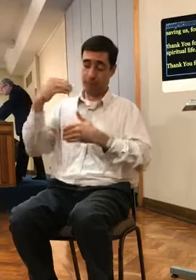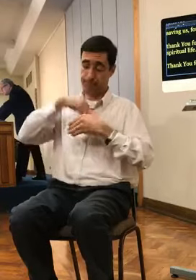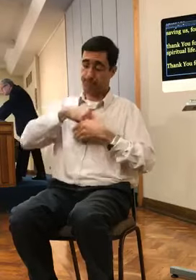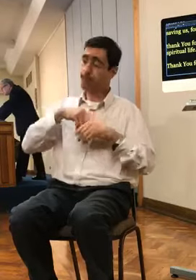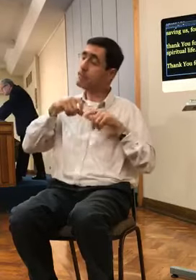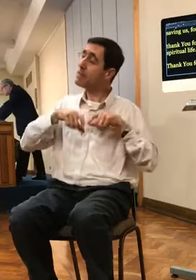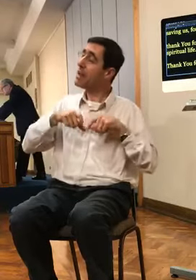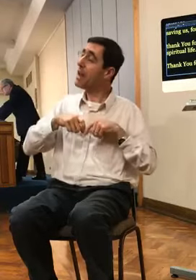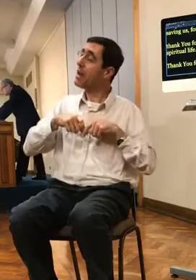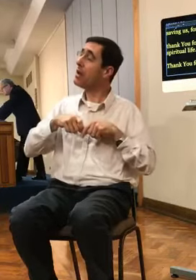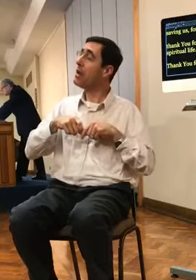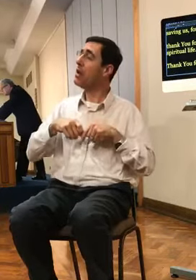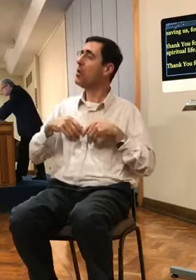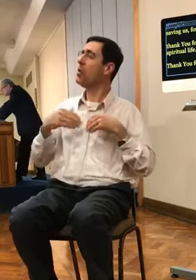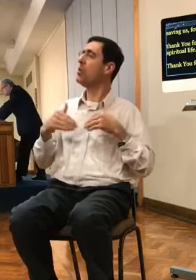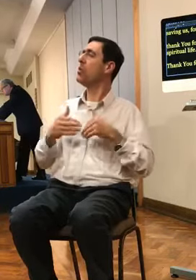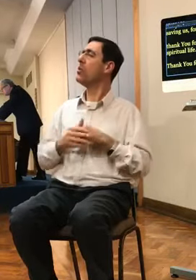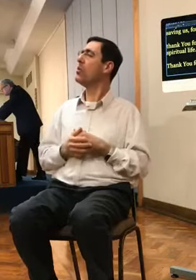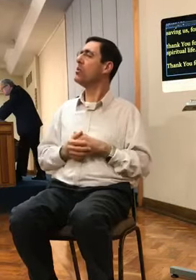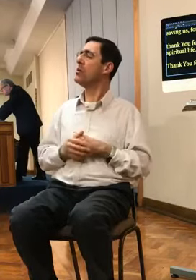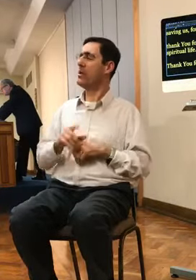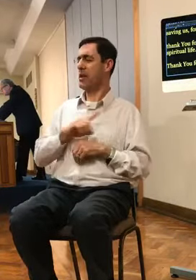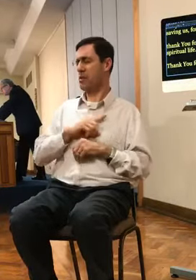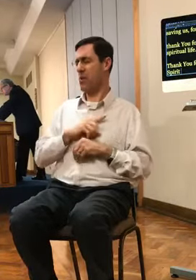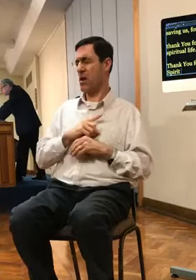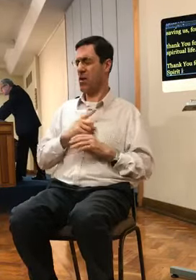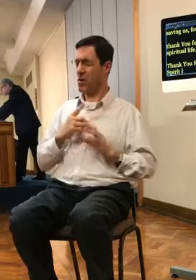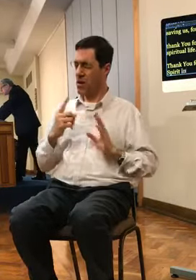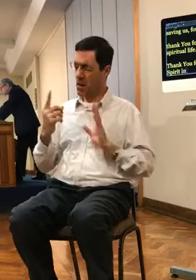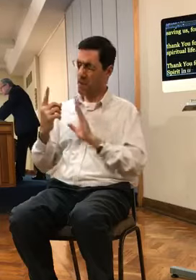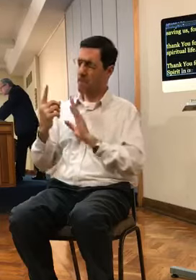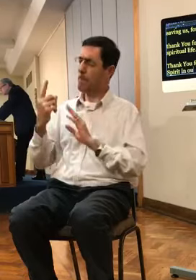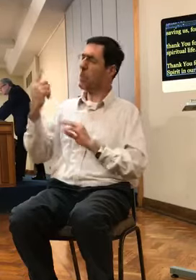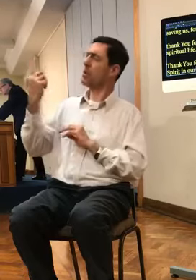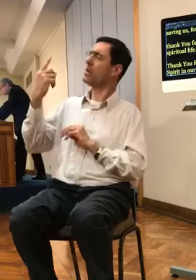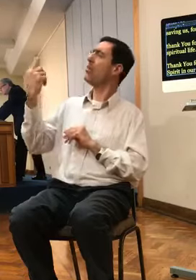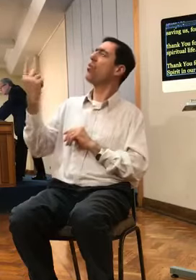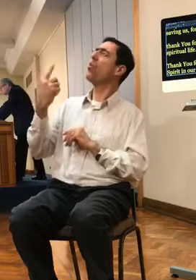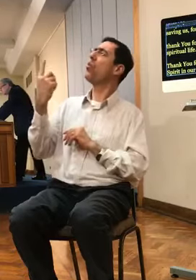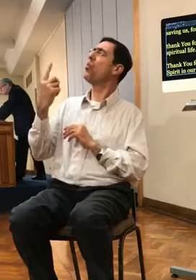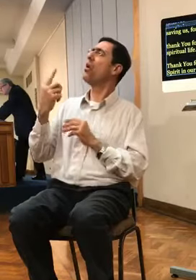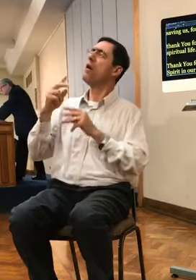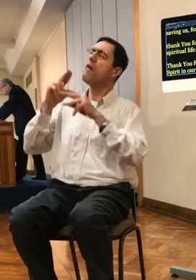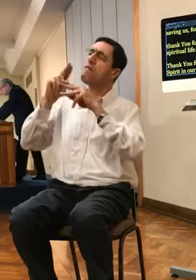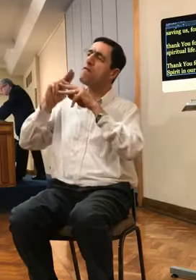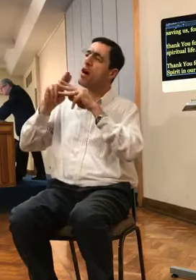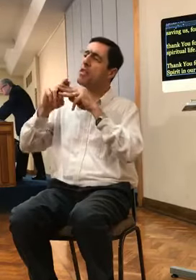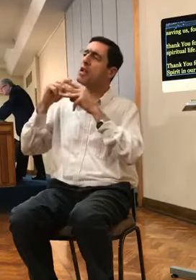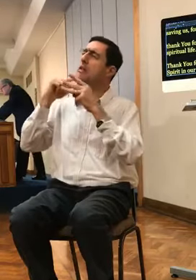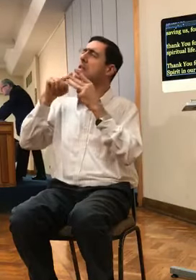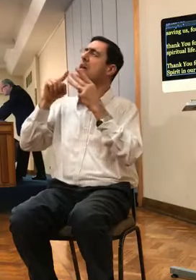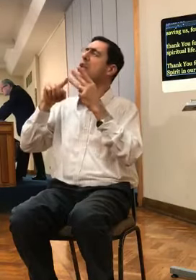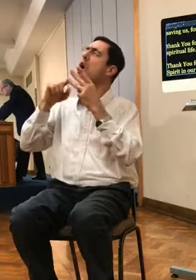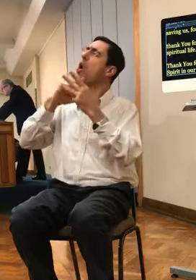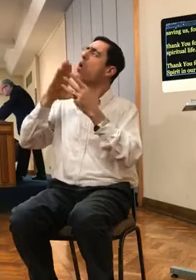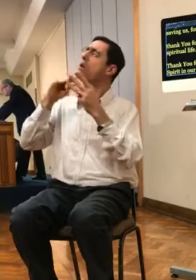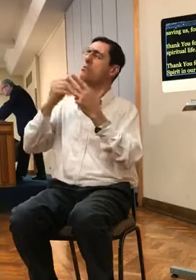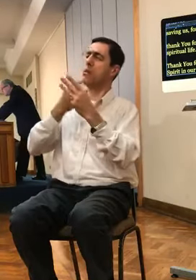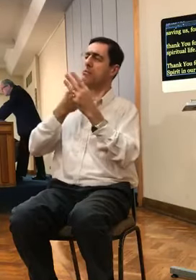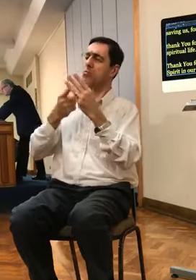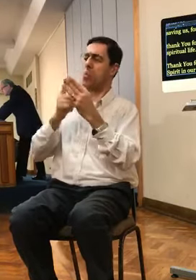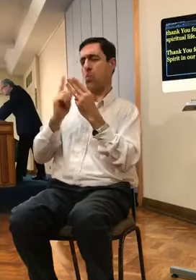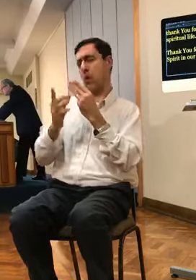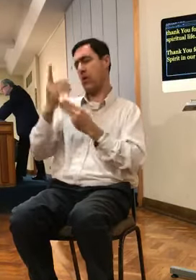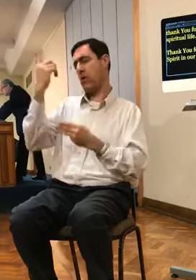Thee, Father, Son, and Holy Spirit, the God of our salvation, the God of our hope, the true